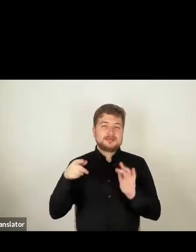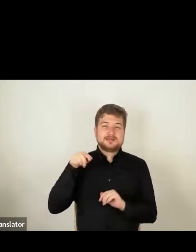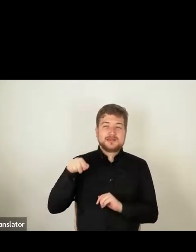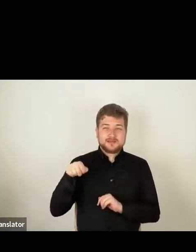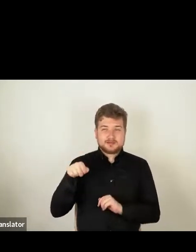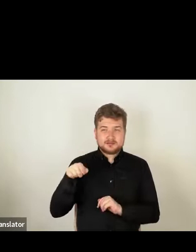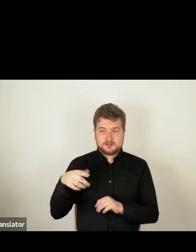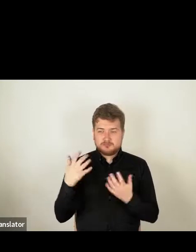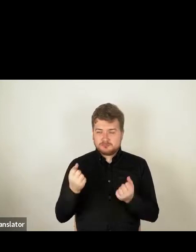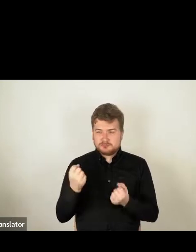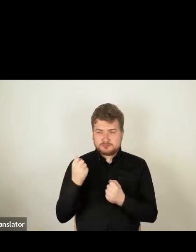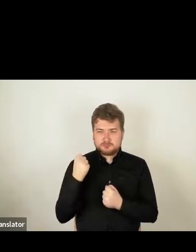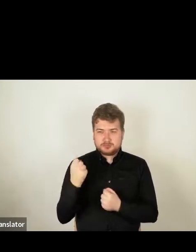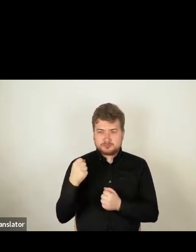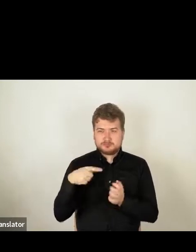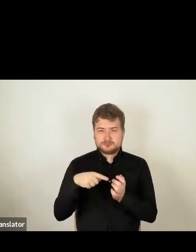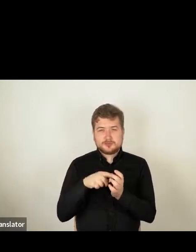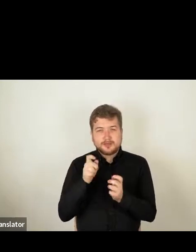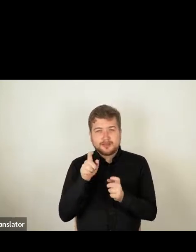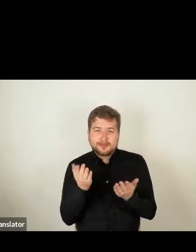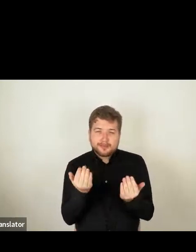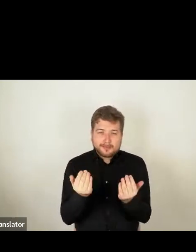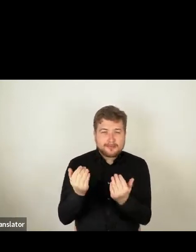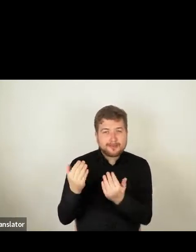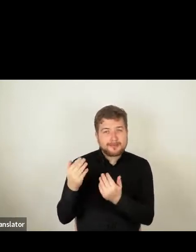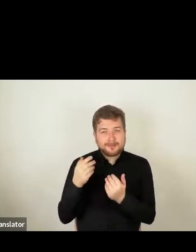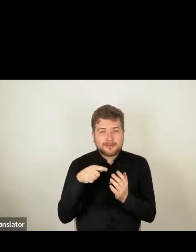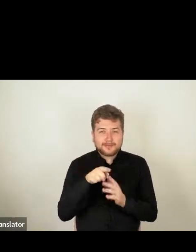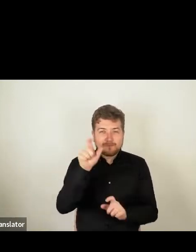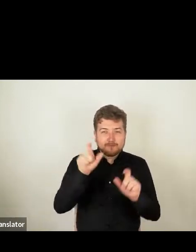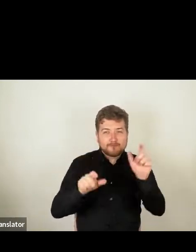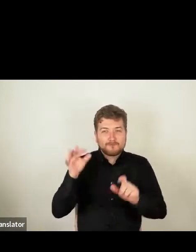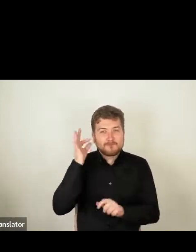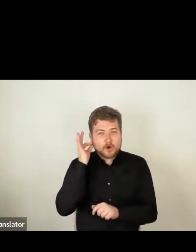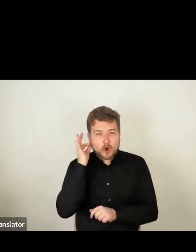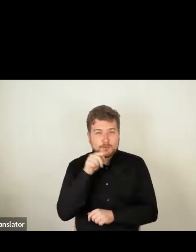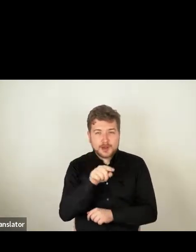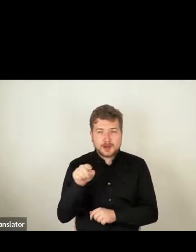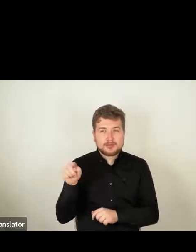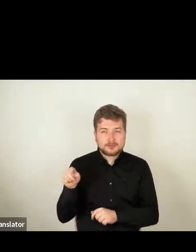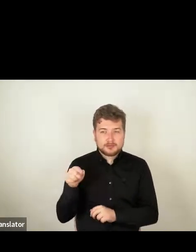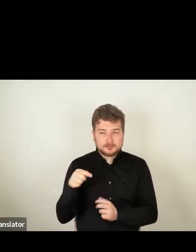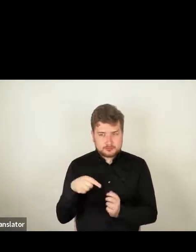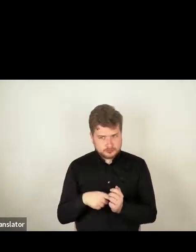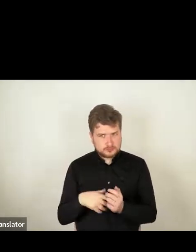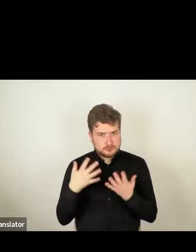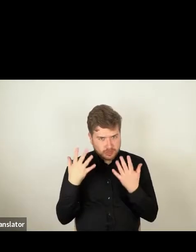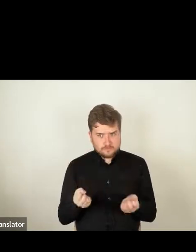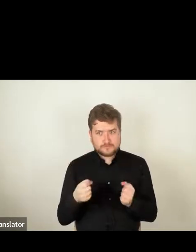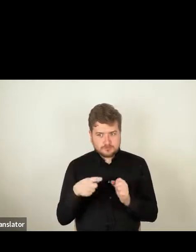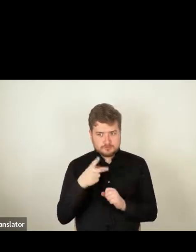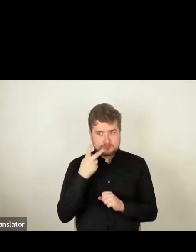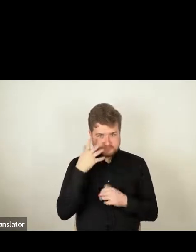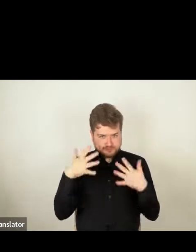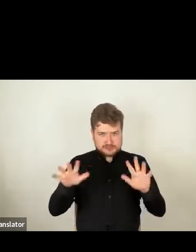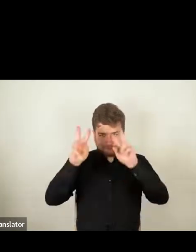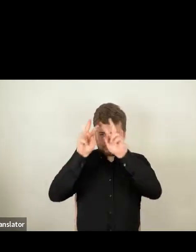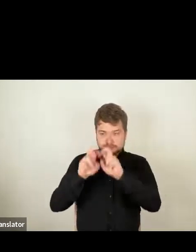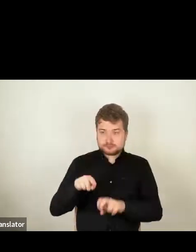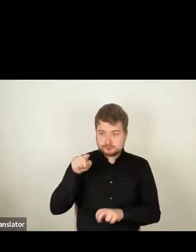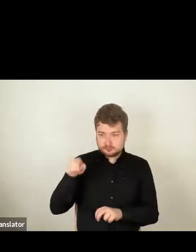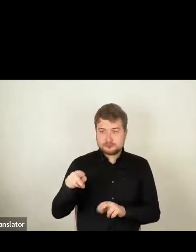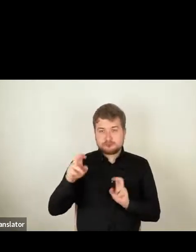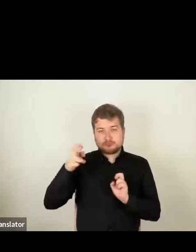have not only threatened themselves, but there is threat starting with stereotyping, ugly